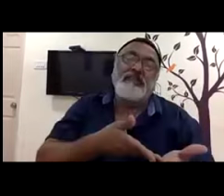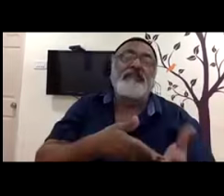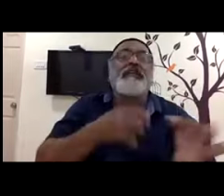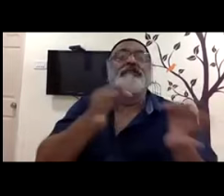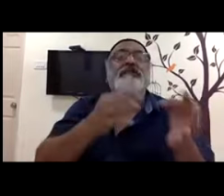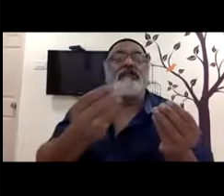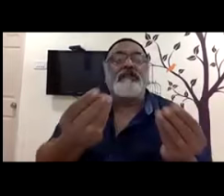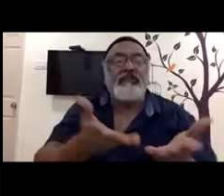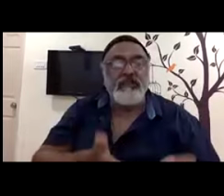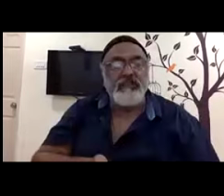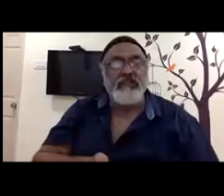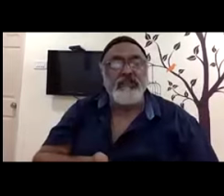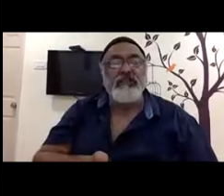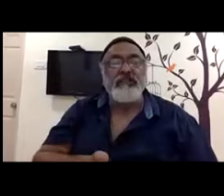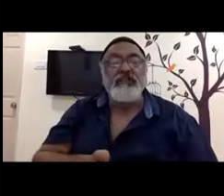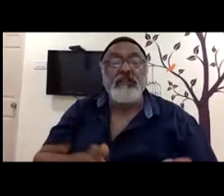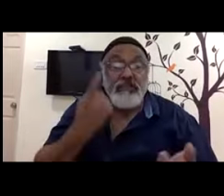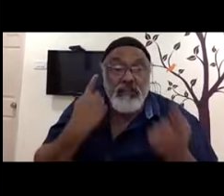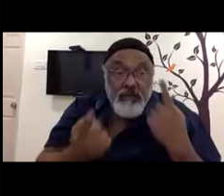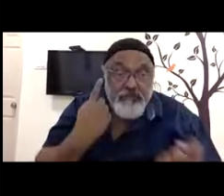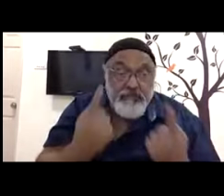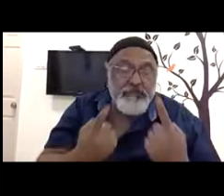researching investigate anything?